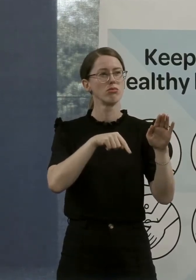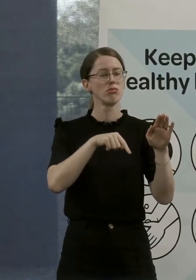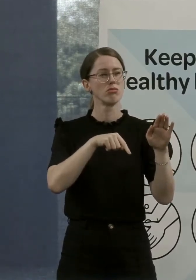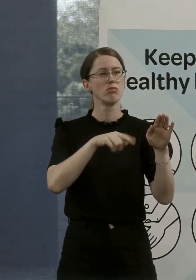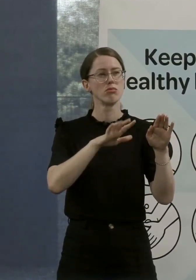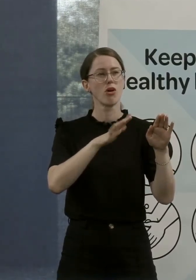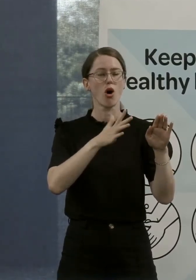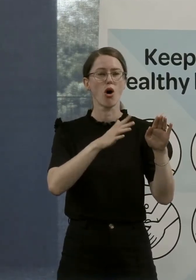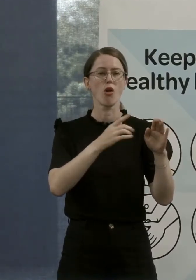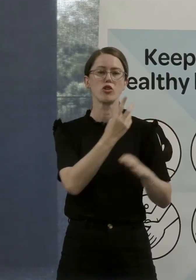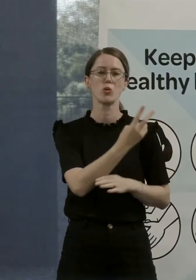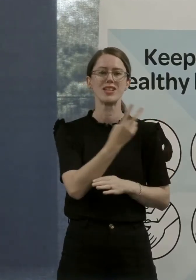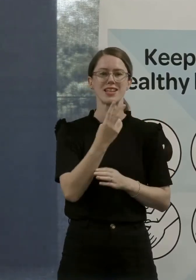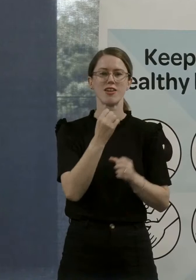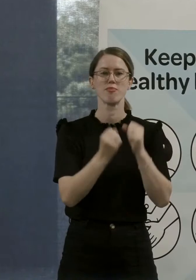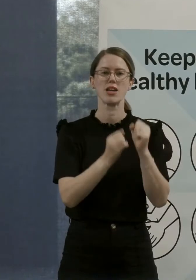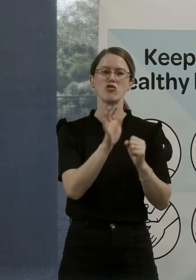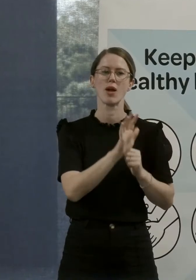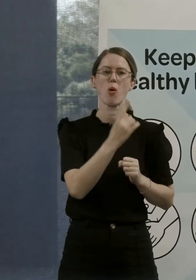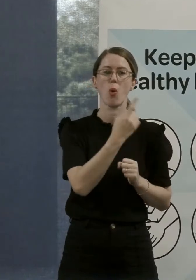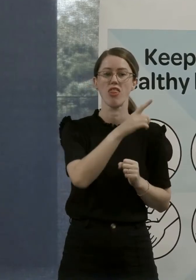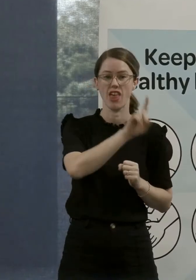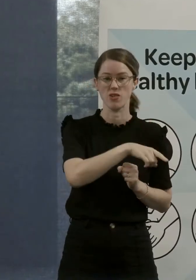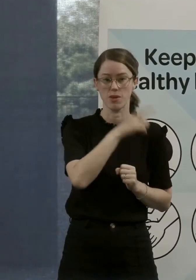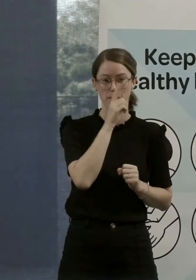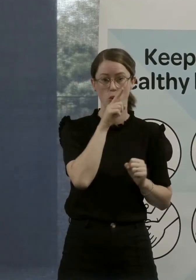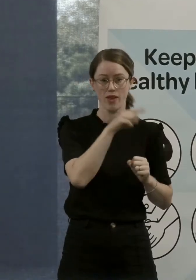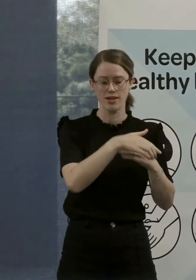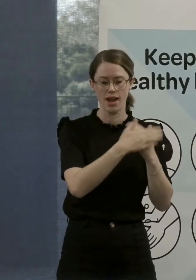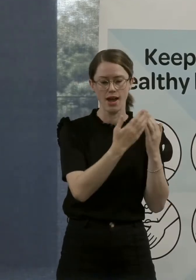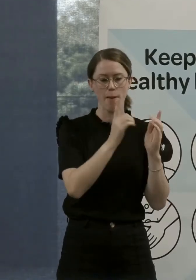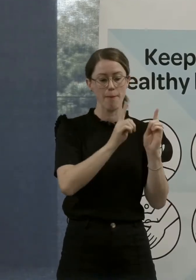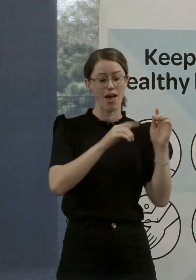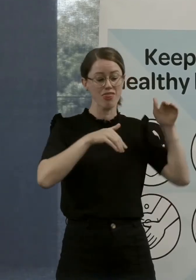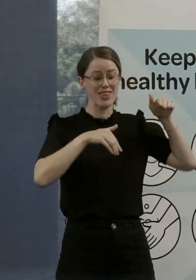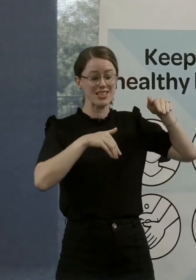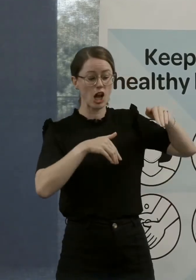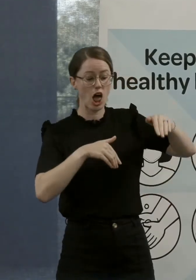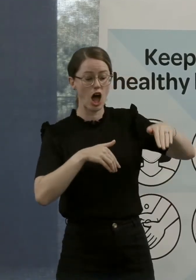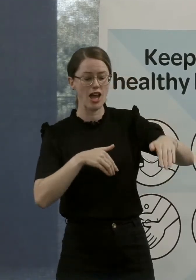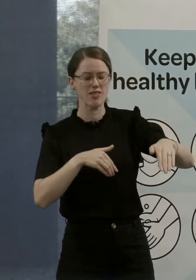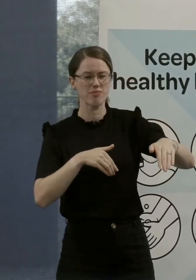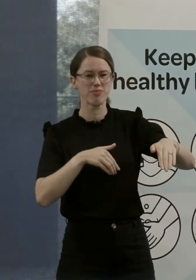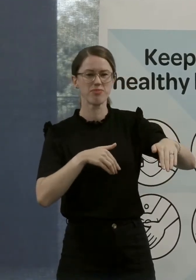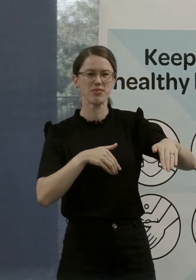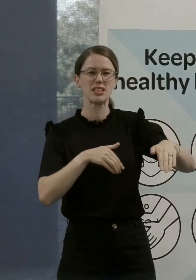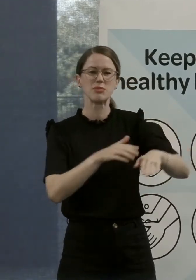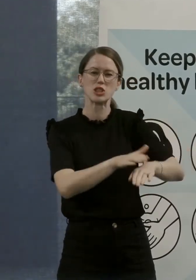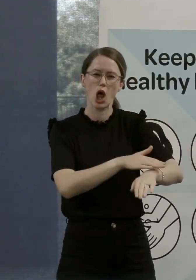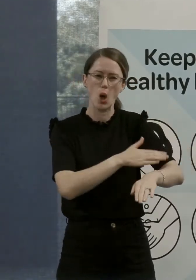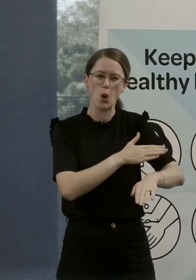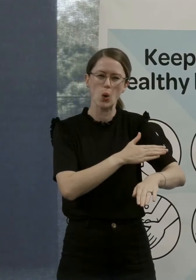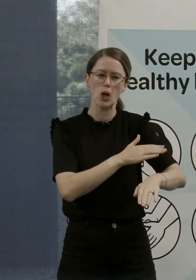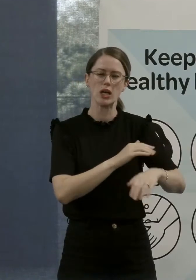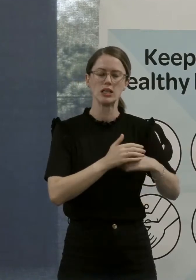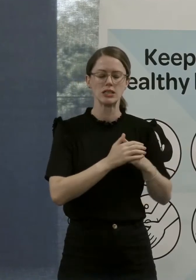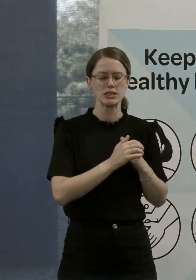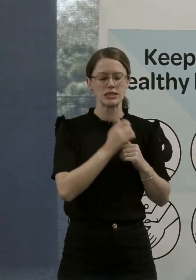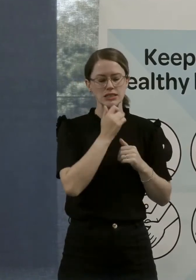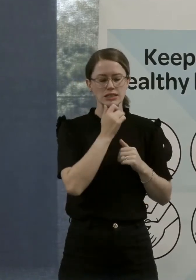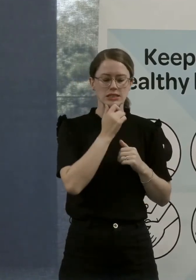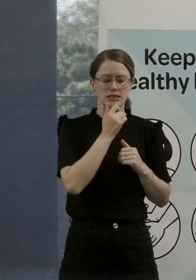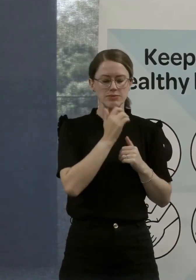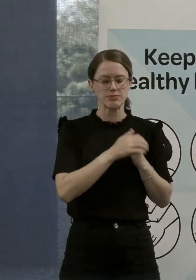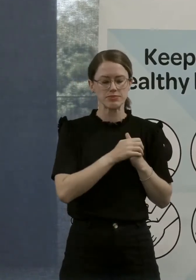1,000 on the 22nd of March. But the decline in hospitalisations has been lower. And I dare say,